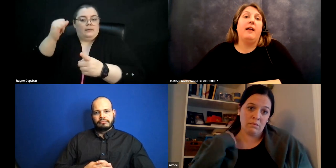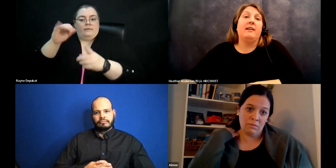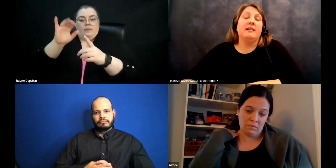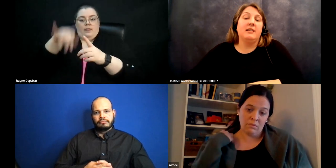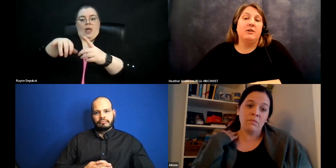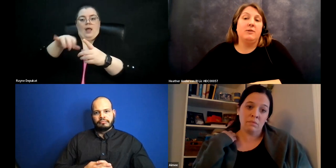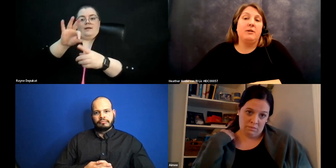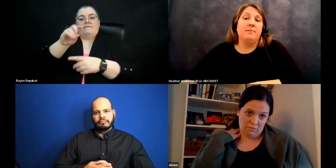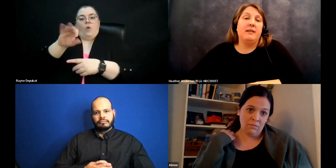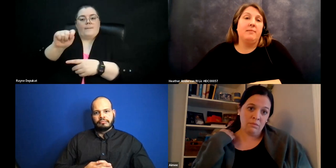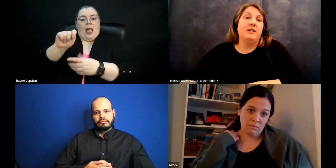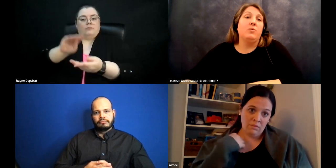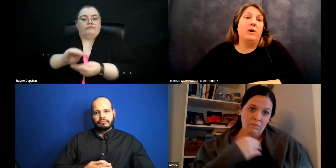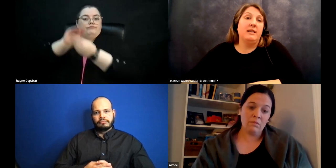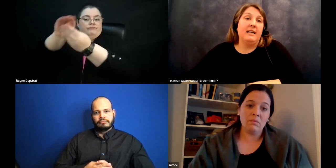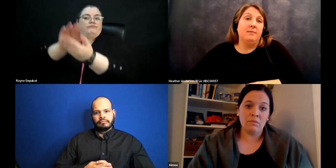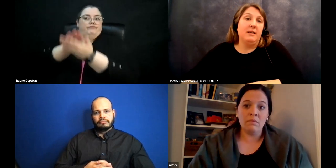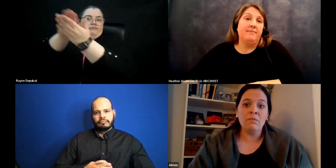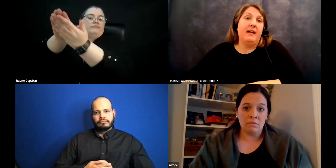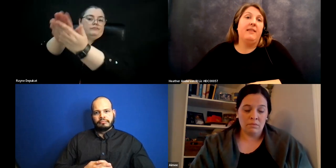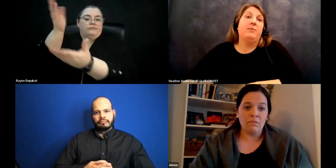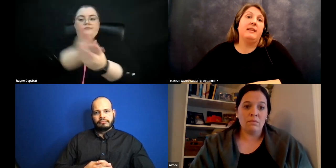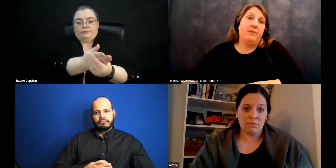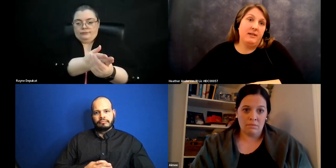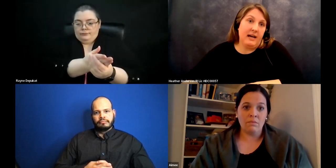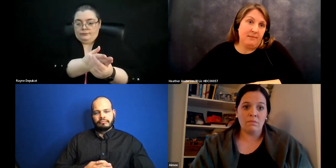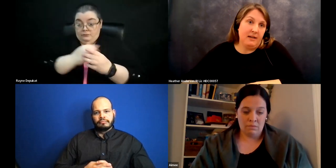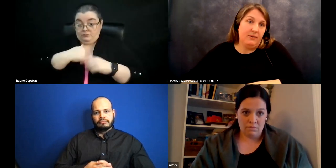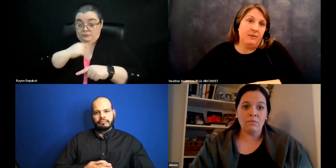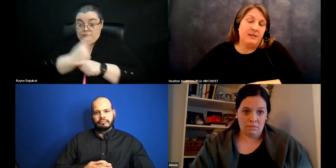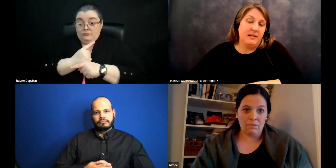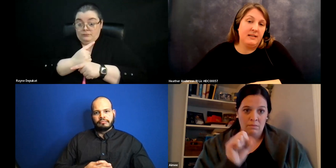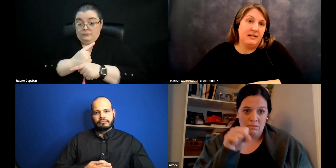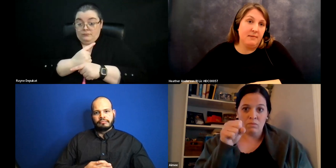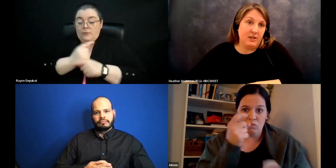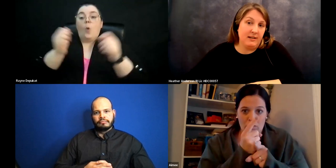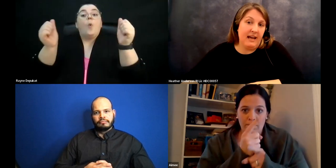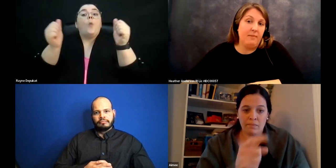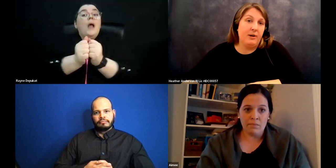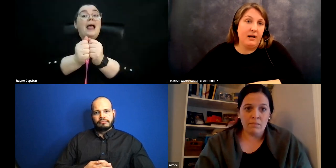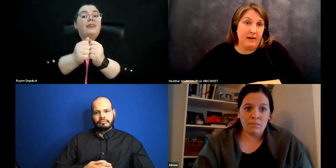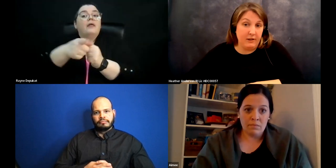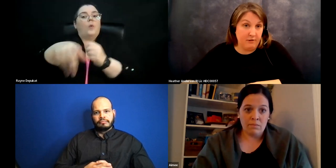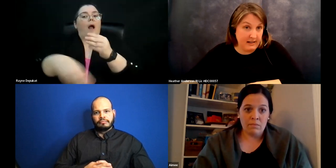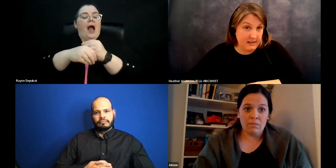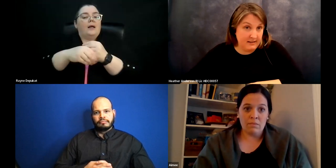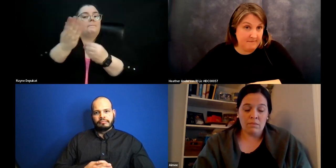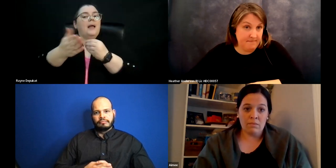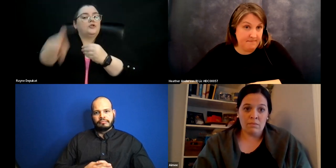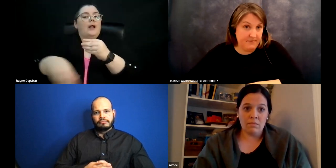and continue to make them into one document. And then with that one document, we will submit to the commission and put on record, correct?